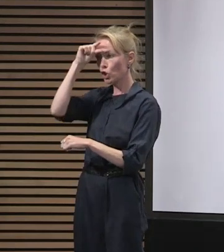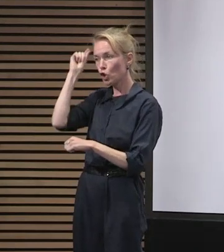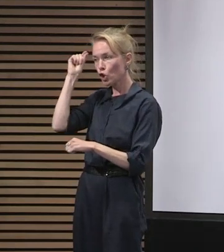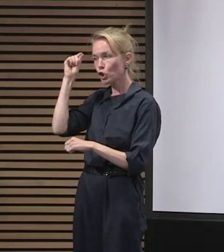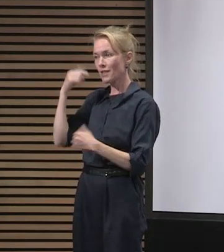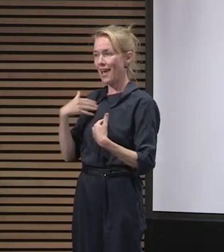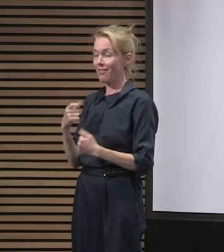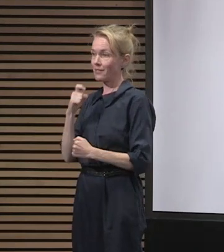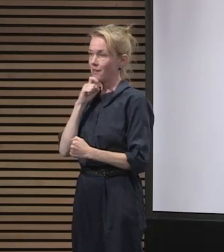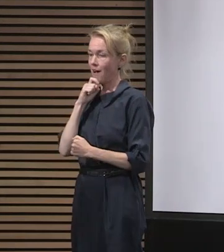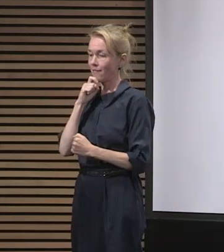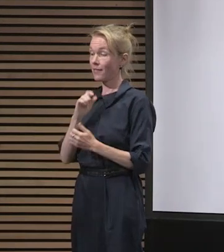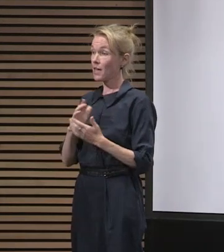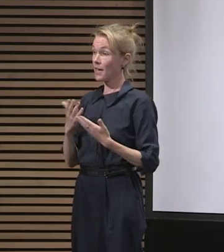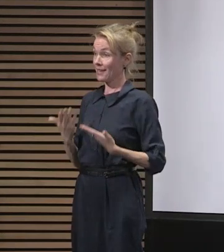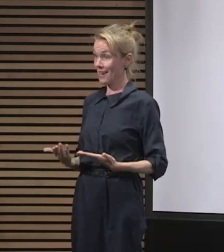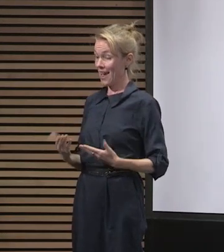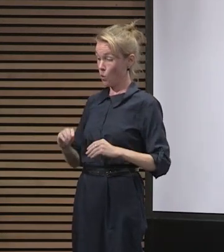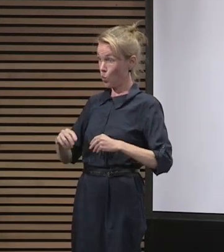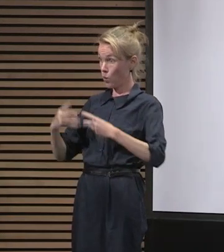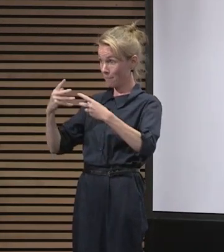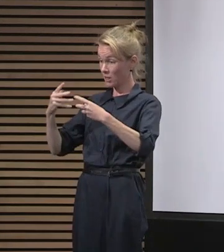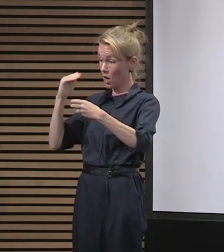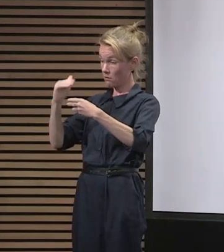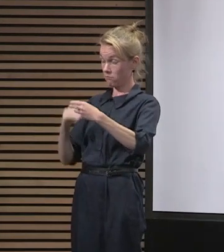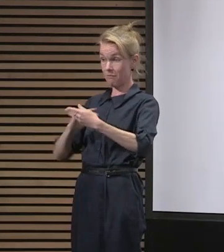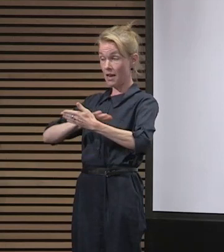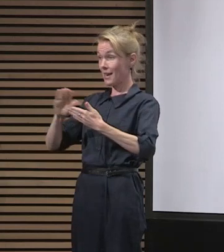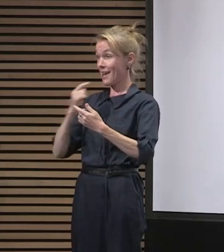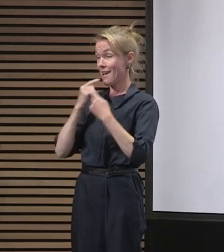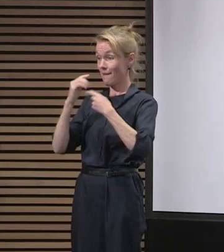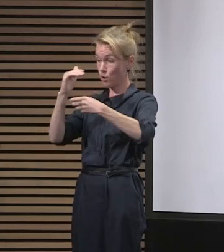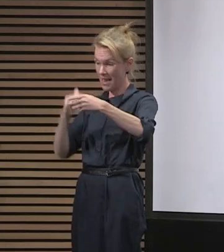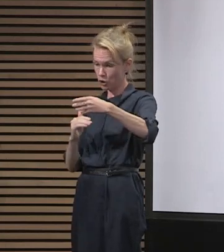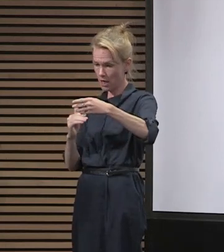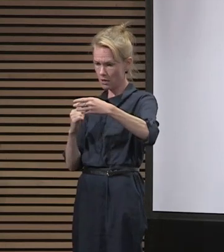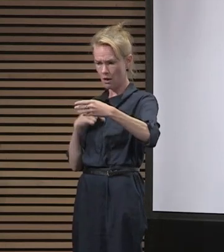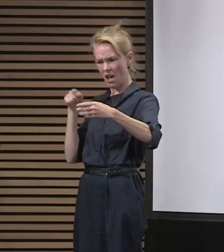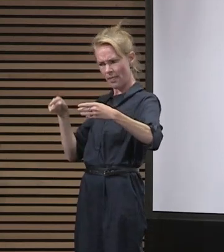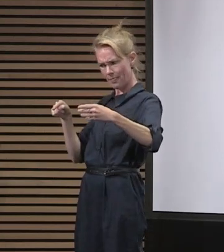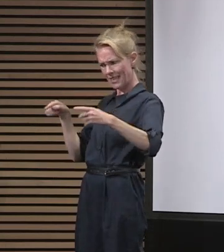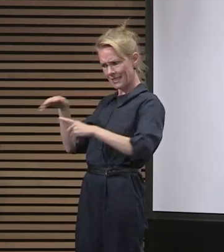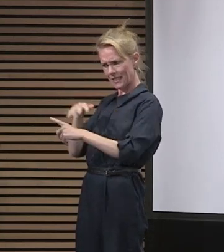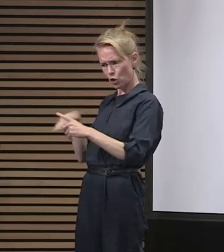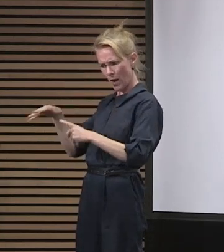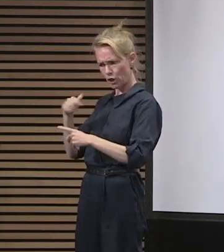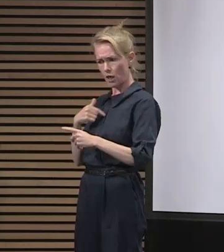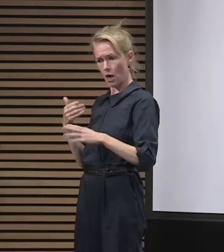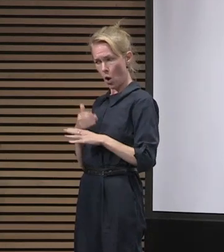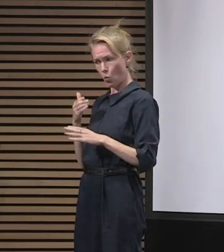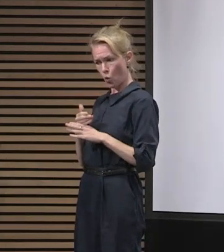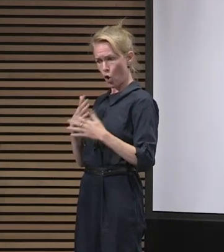and the COVID-19 website, very clear advice around the situations in which healthcare workers, frontline healthcare